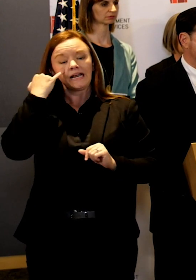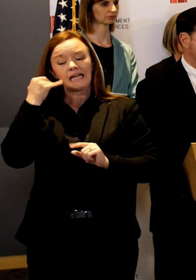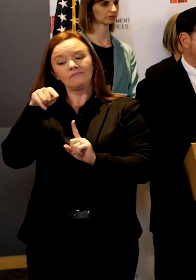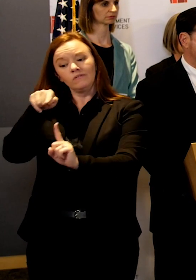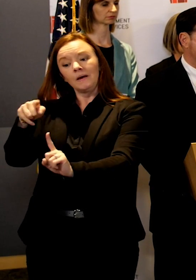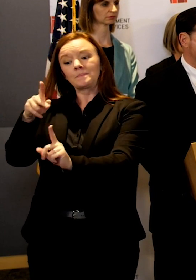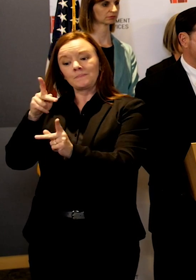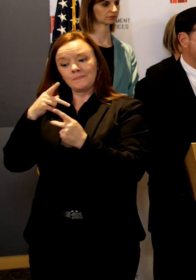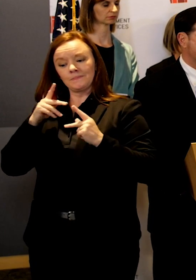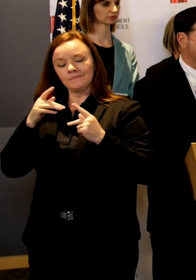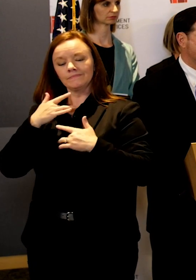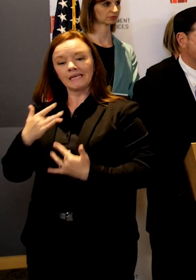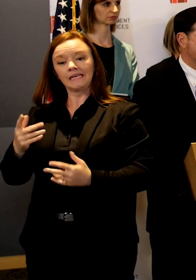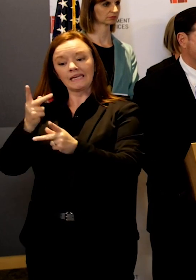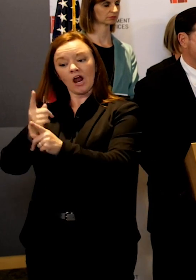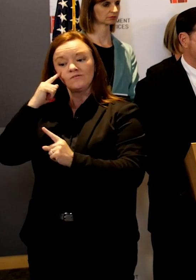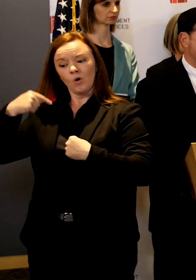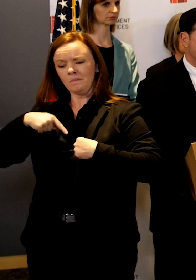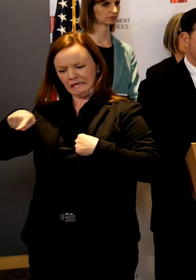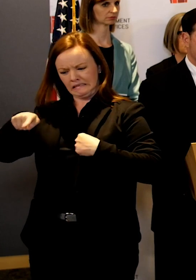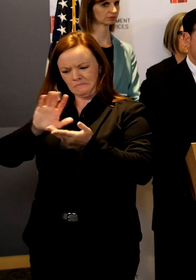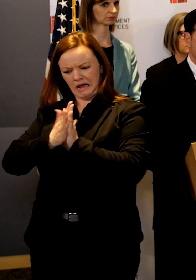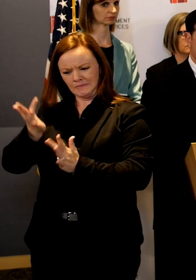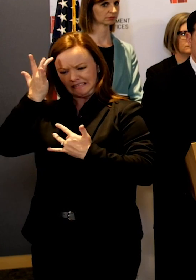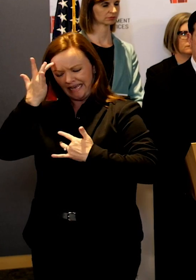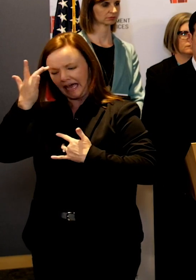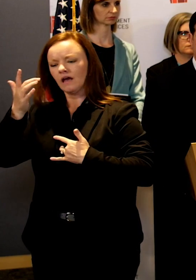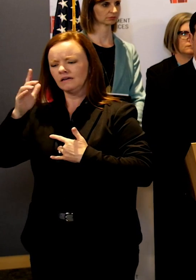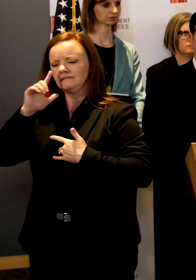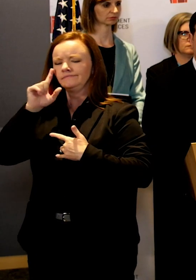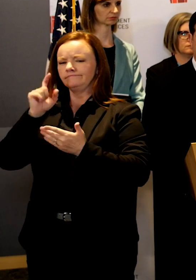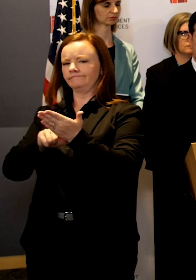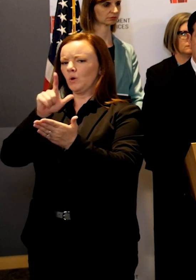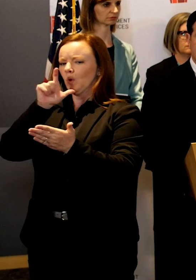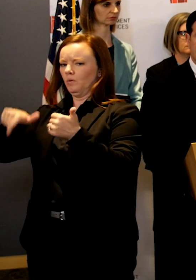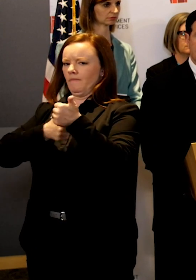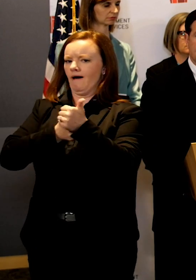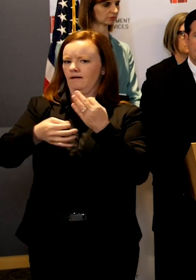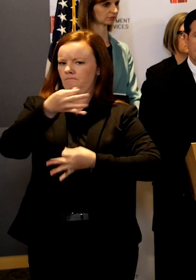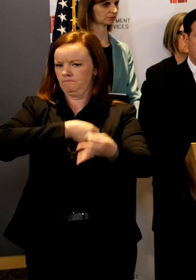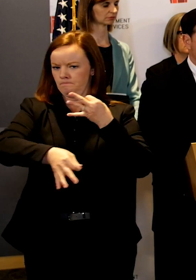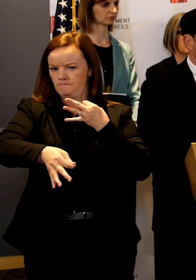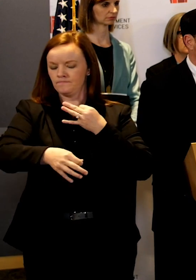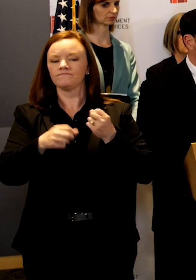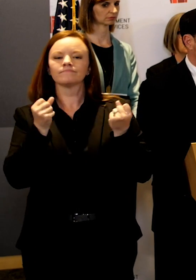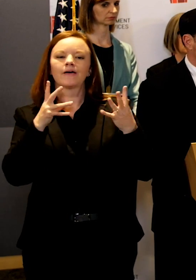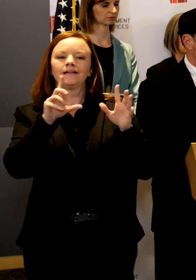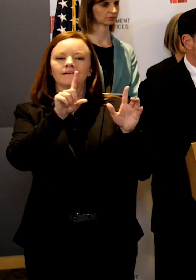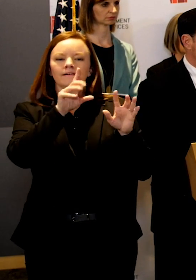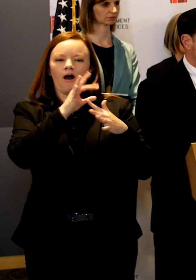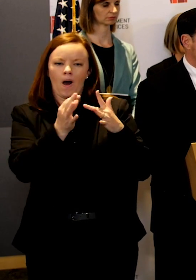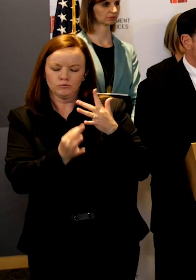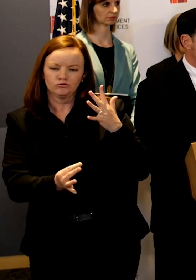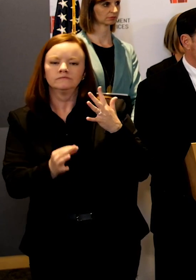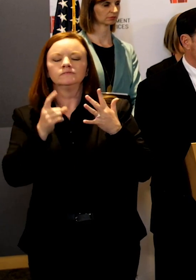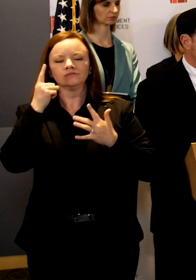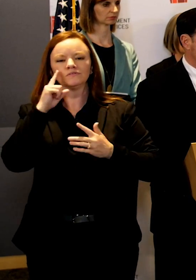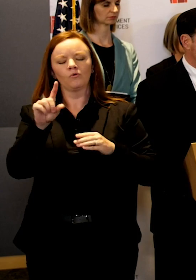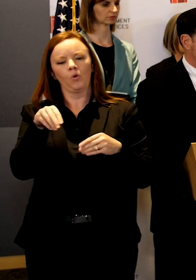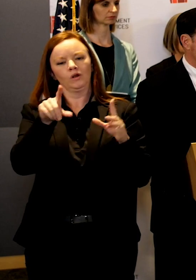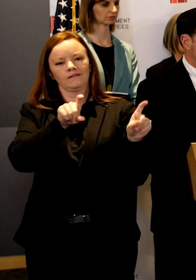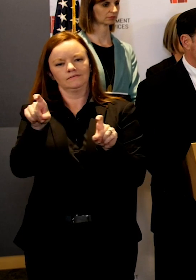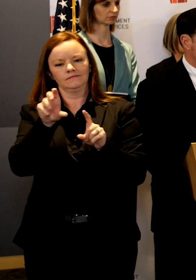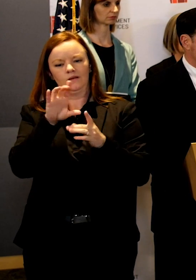if your caregiver gets ill. There are a lot of questions about getting tested for COVID-19, and I want to provide you with the